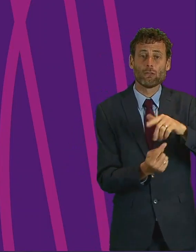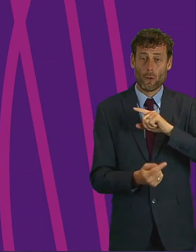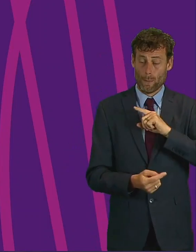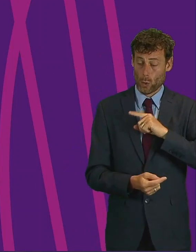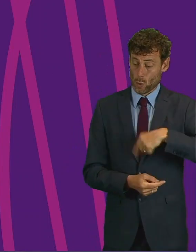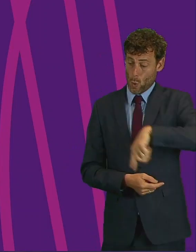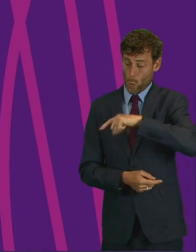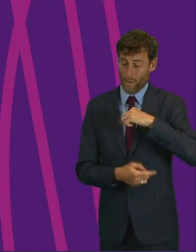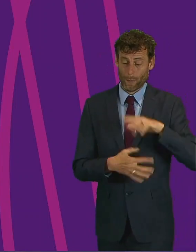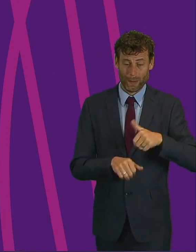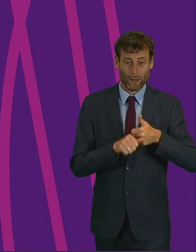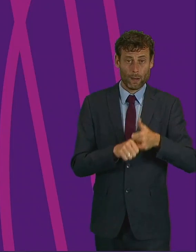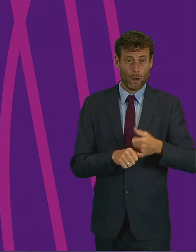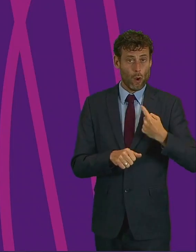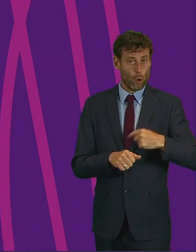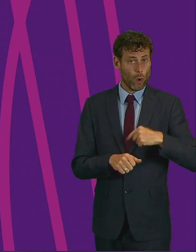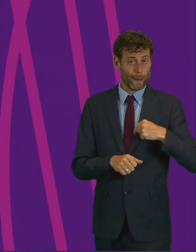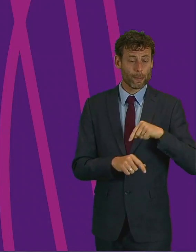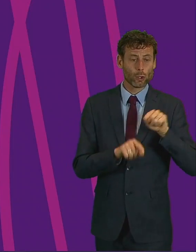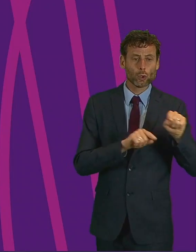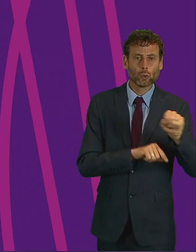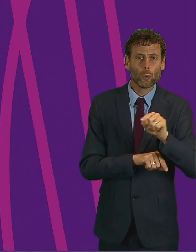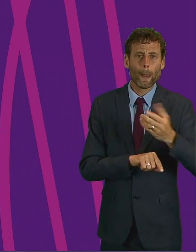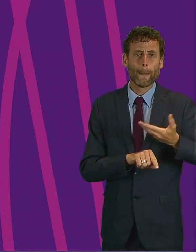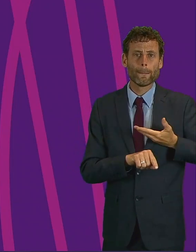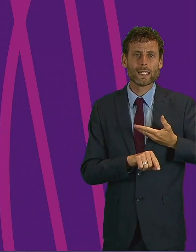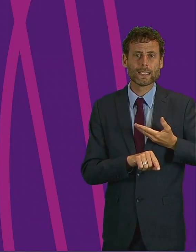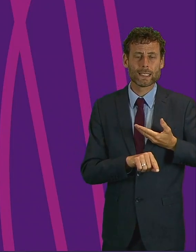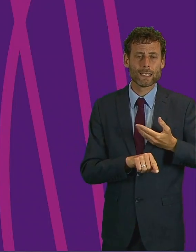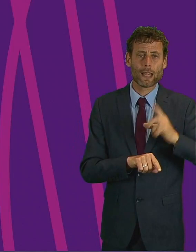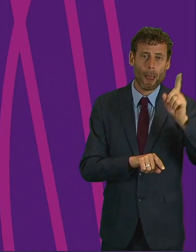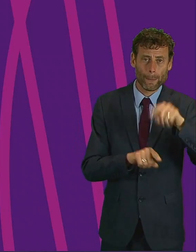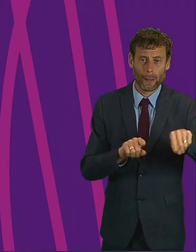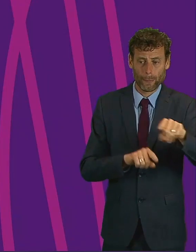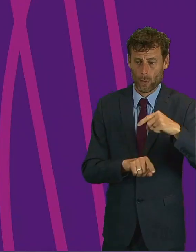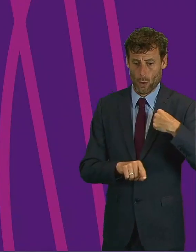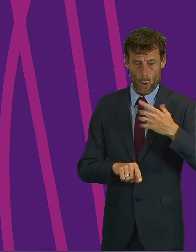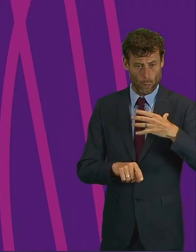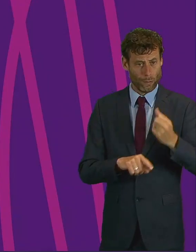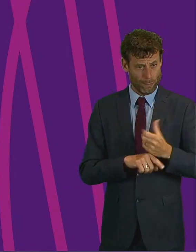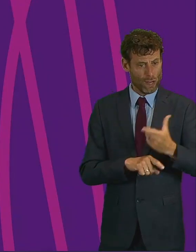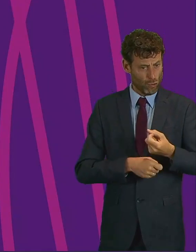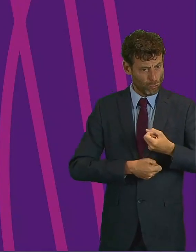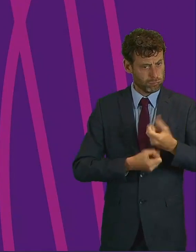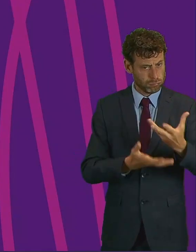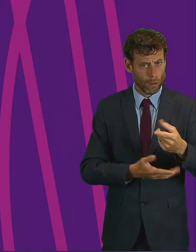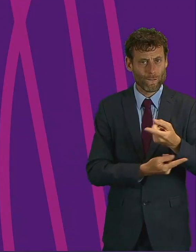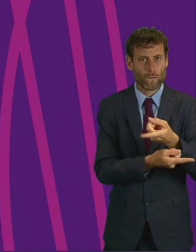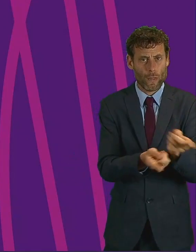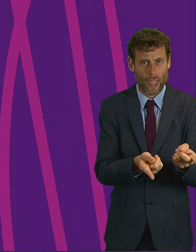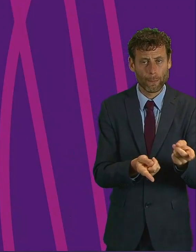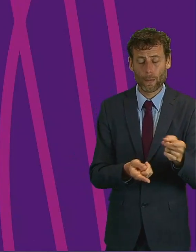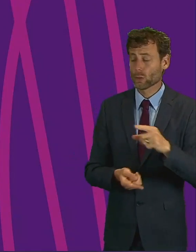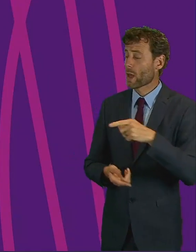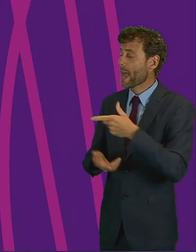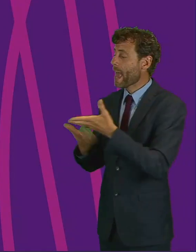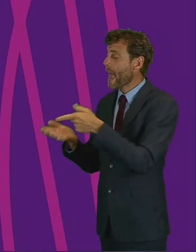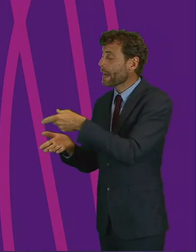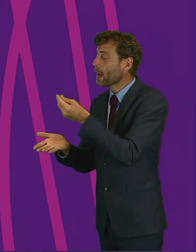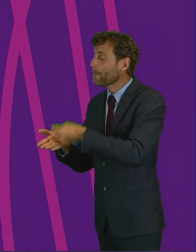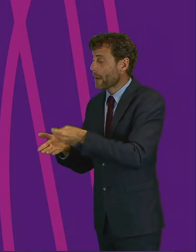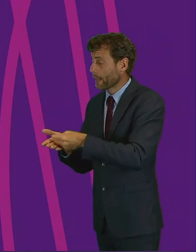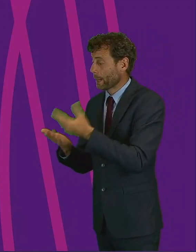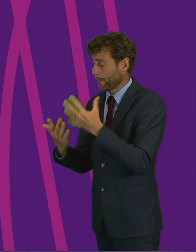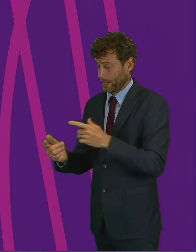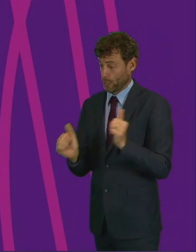businesses and people across Scotland are fulfilled, and that means that we must make sure that money that has been committed is